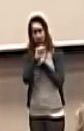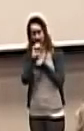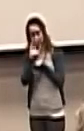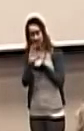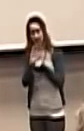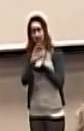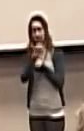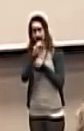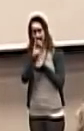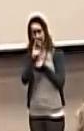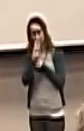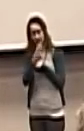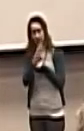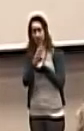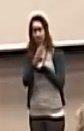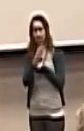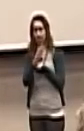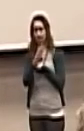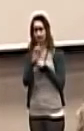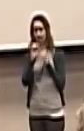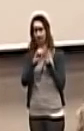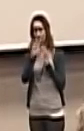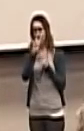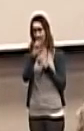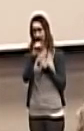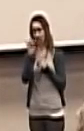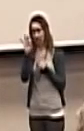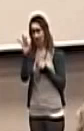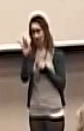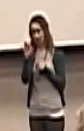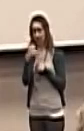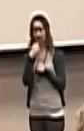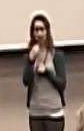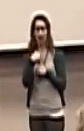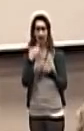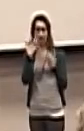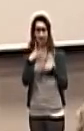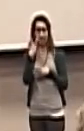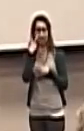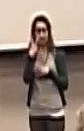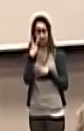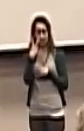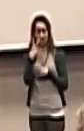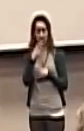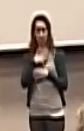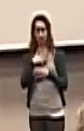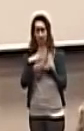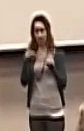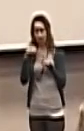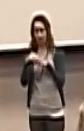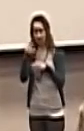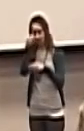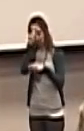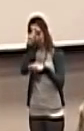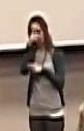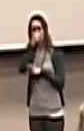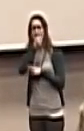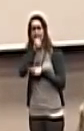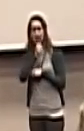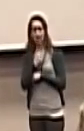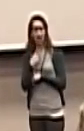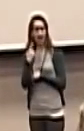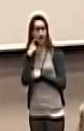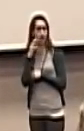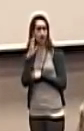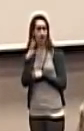And in verses 7 through 9, he told Moses that he had seen the affliction of his people in Egypt. He had heard their